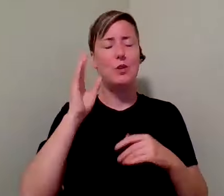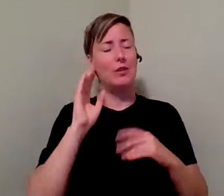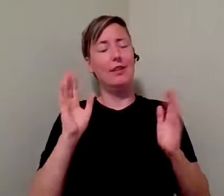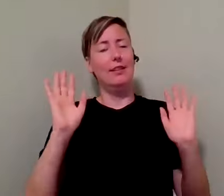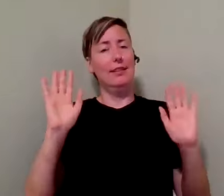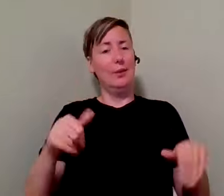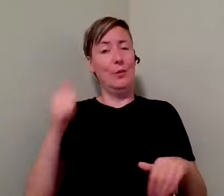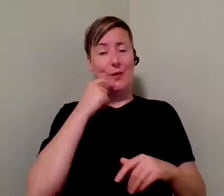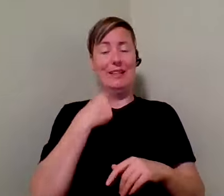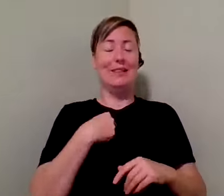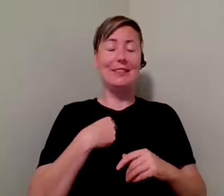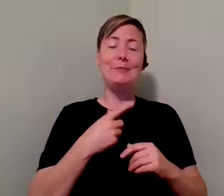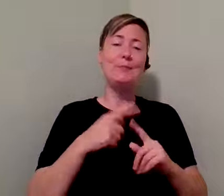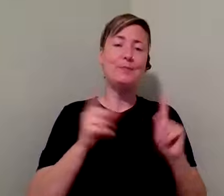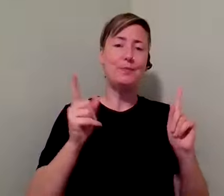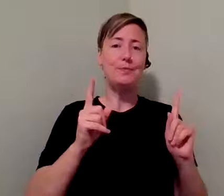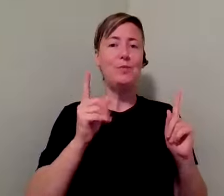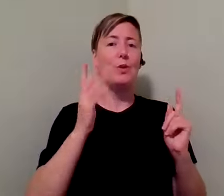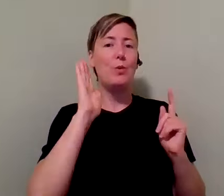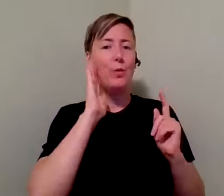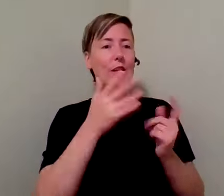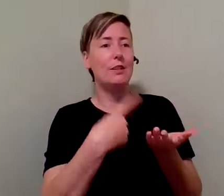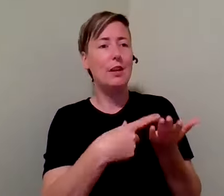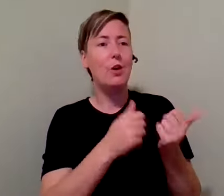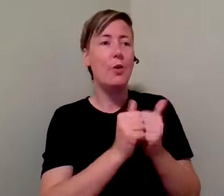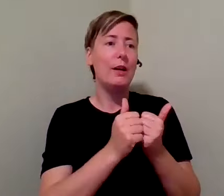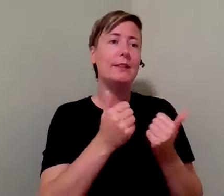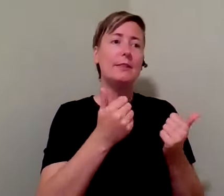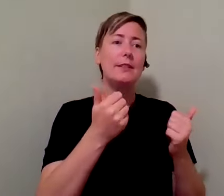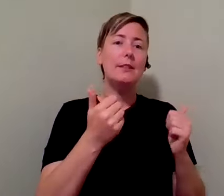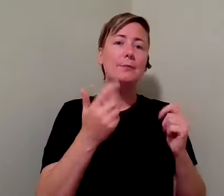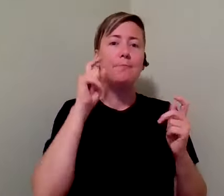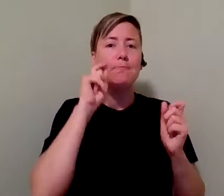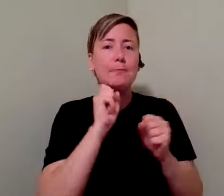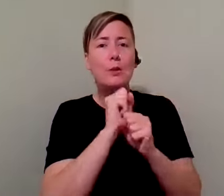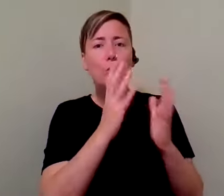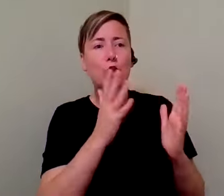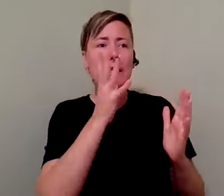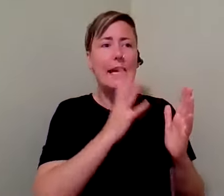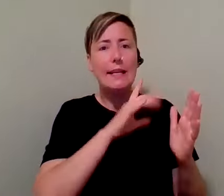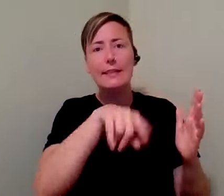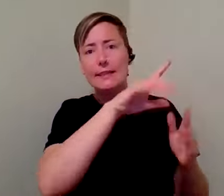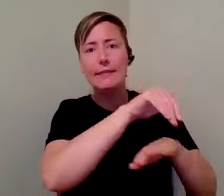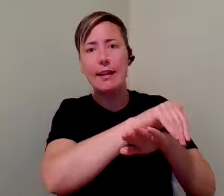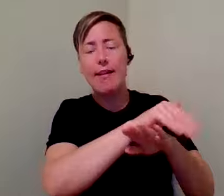ladies of the night. And then Mark and I would go down to the port with this sign, any friends of Bill W., and